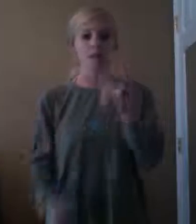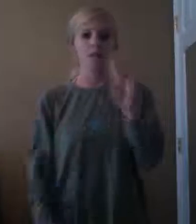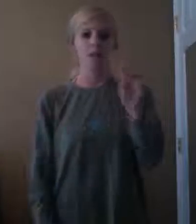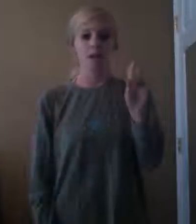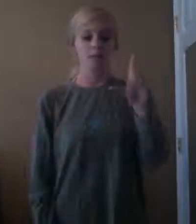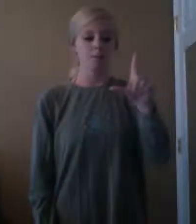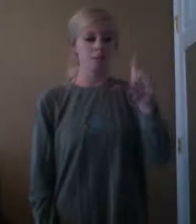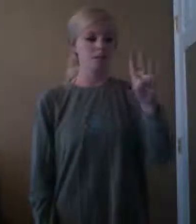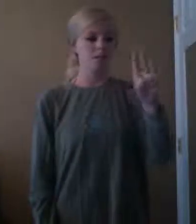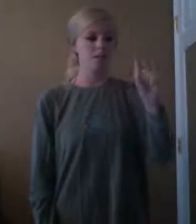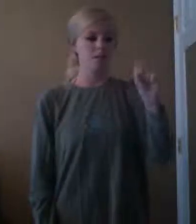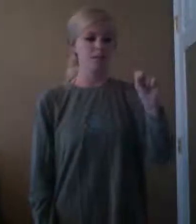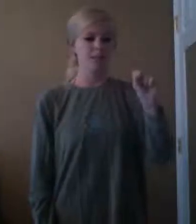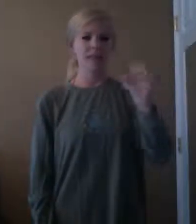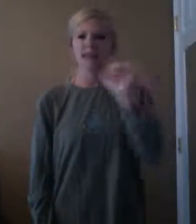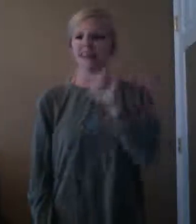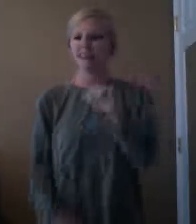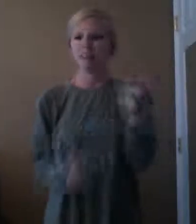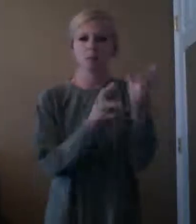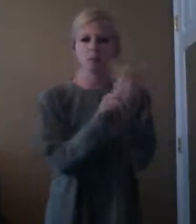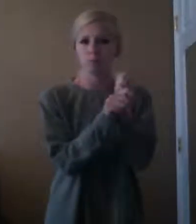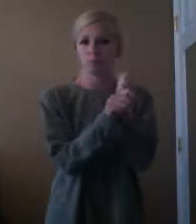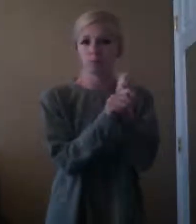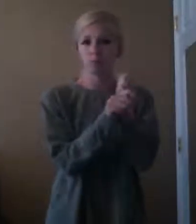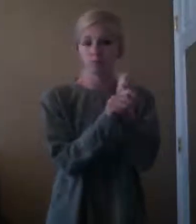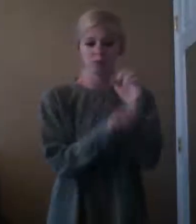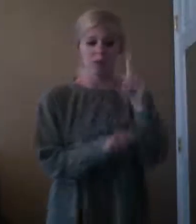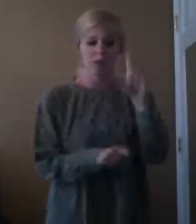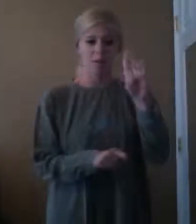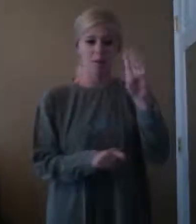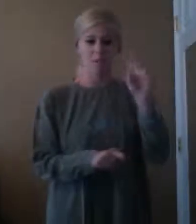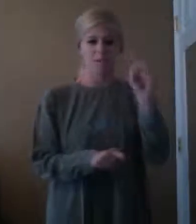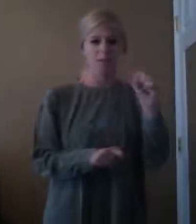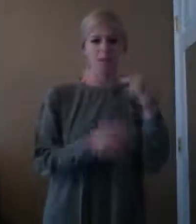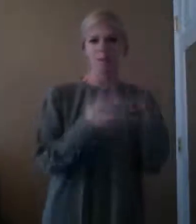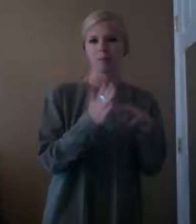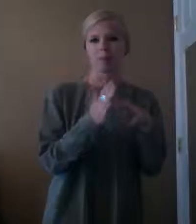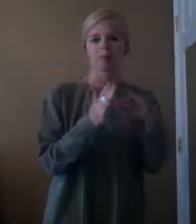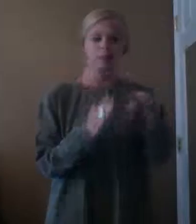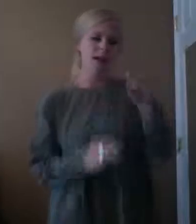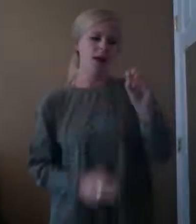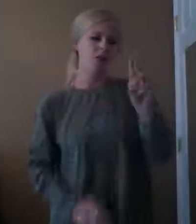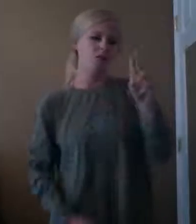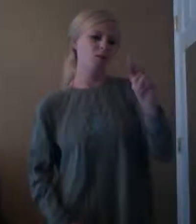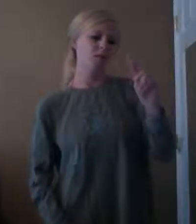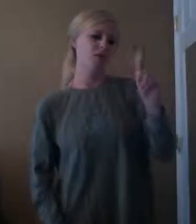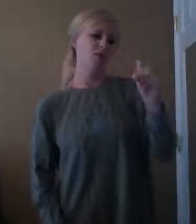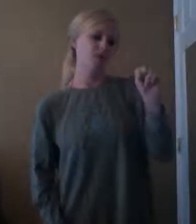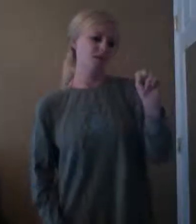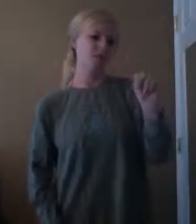pounds. That's the abbreviation for pounds. So the line